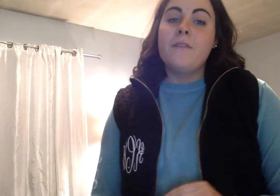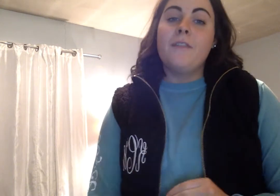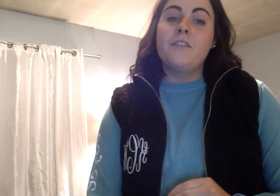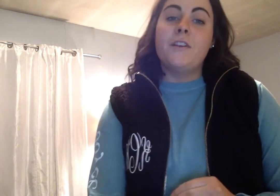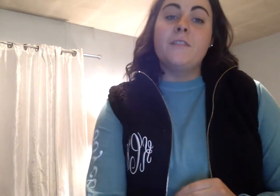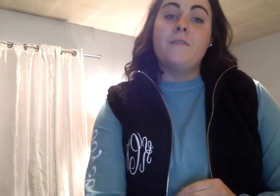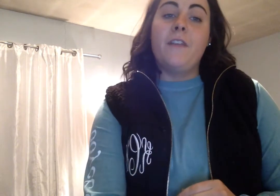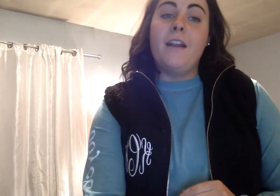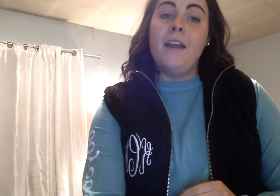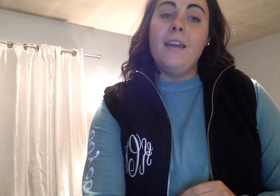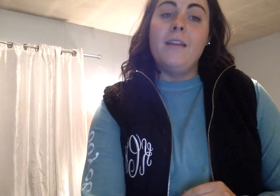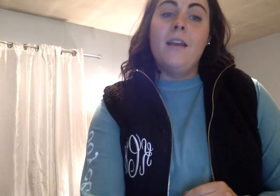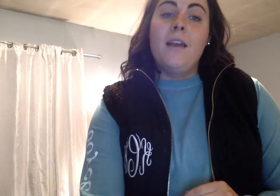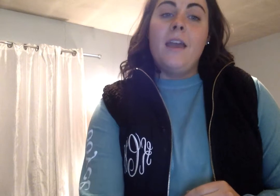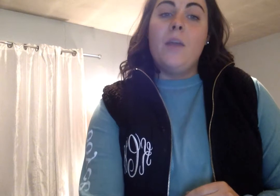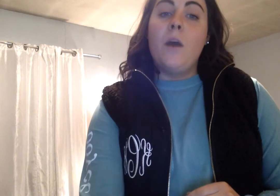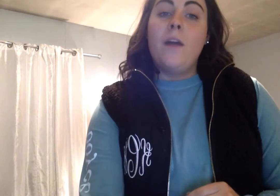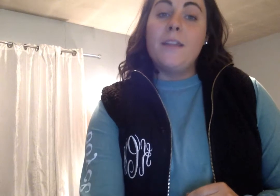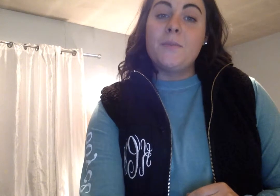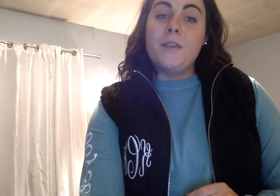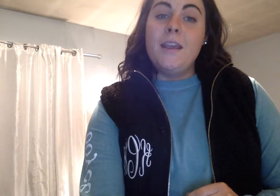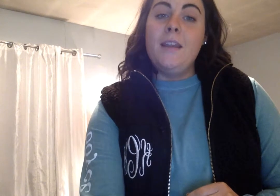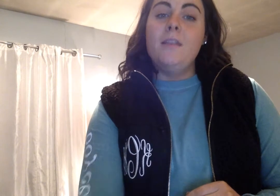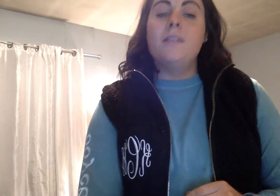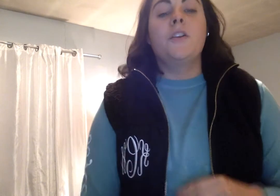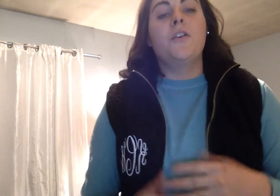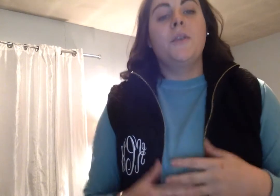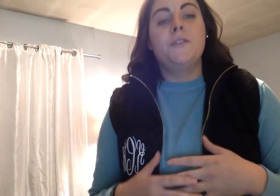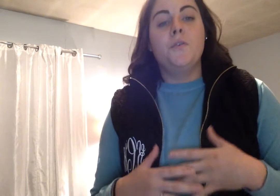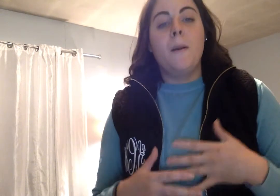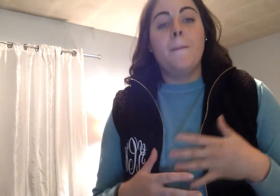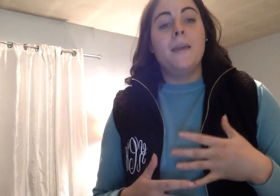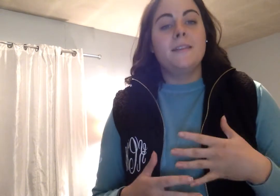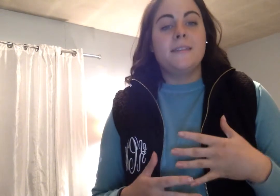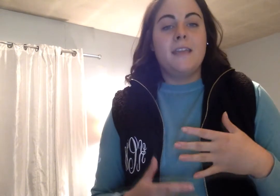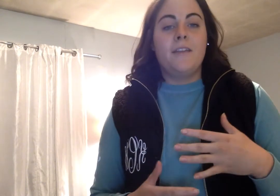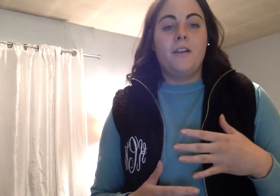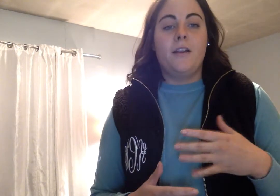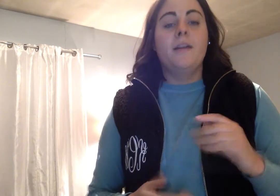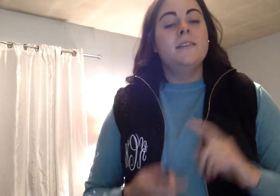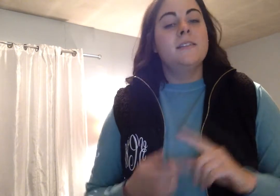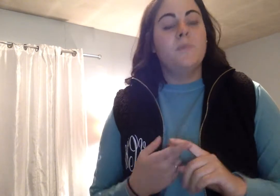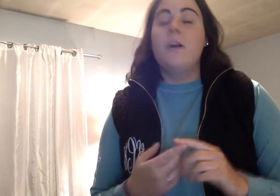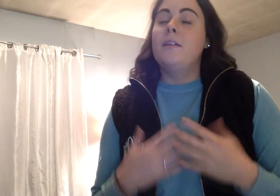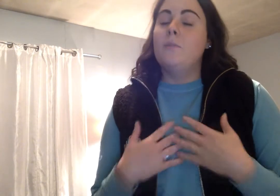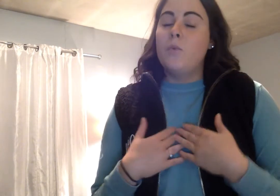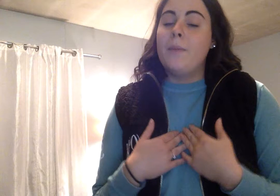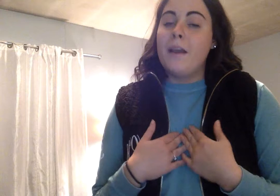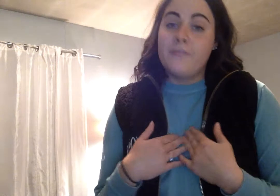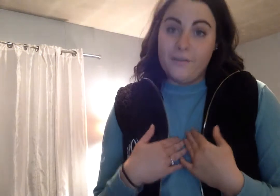425 degrees Fahrenheit. And while that's preheating, you're going to mix together what